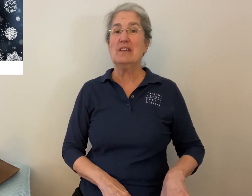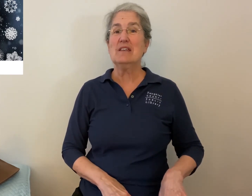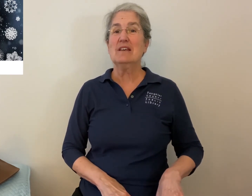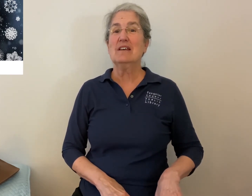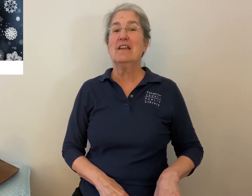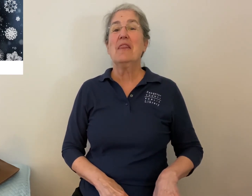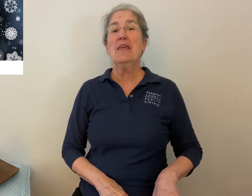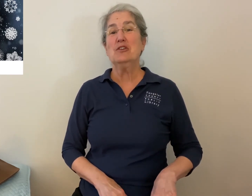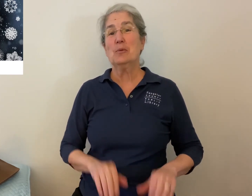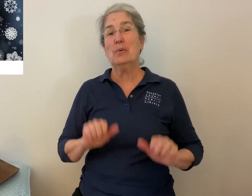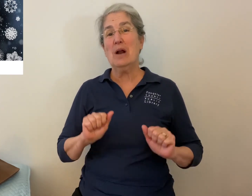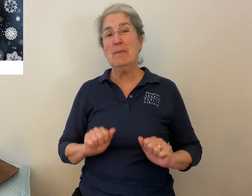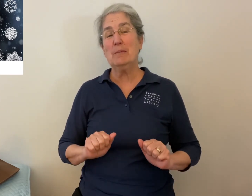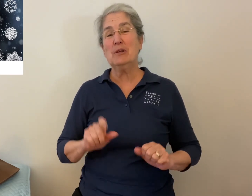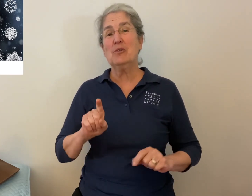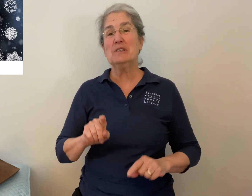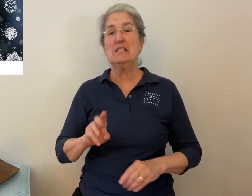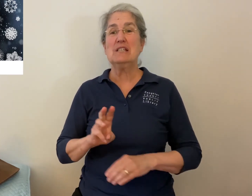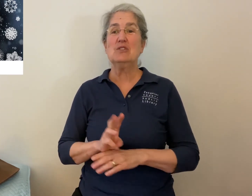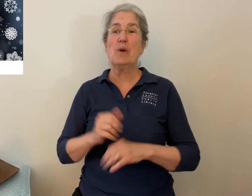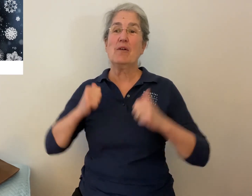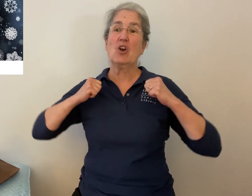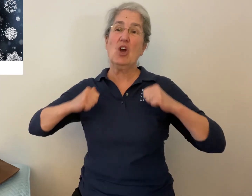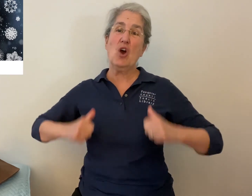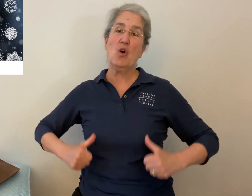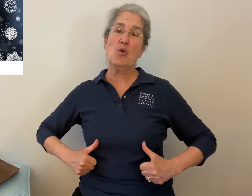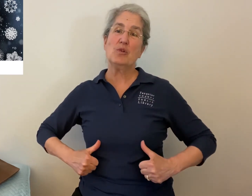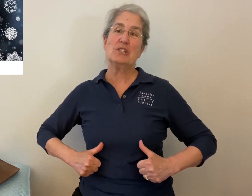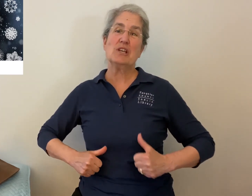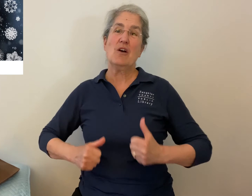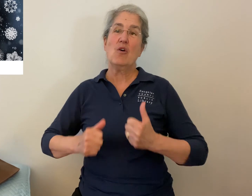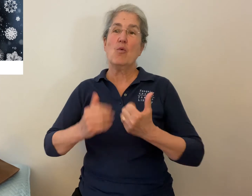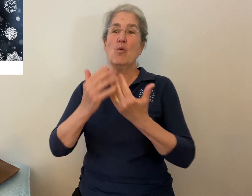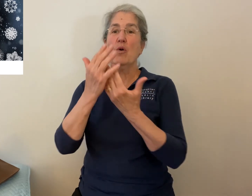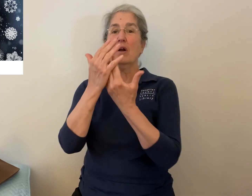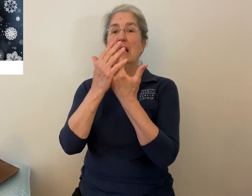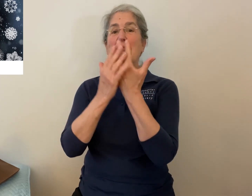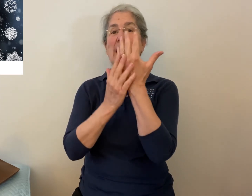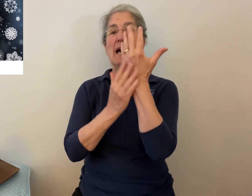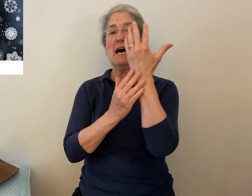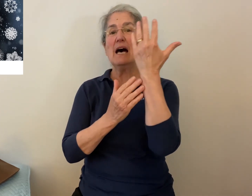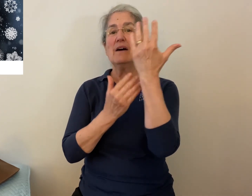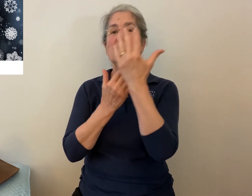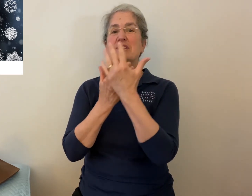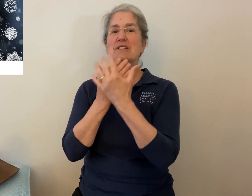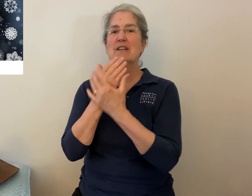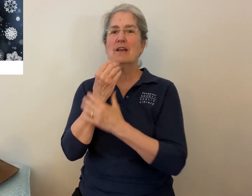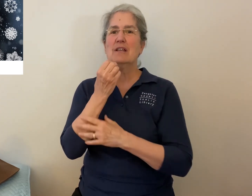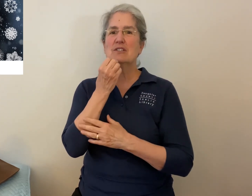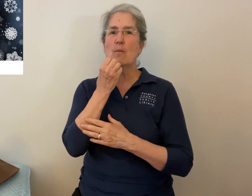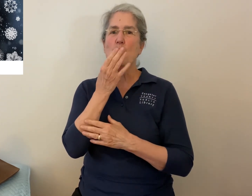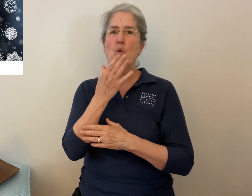Snowy. Then you're probably going to need to wear a coat or gloves, some